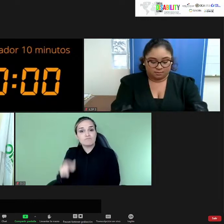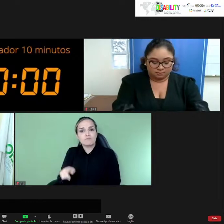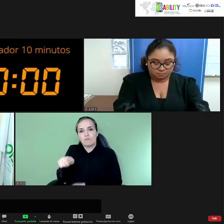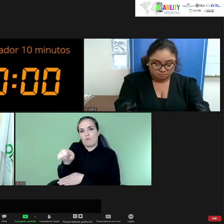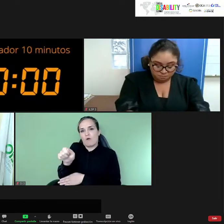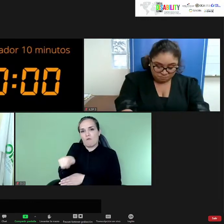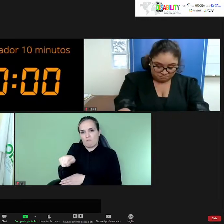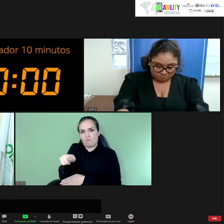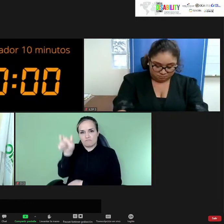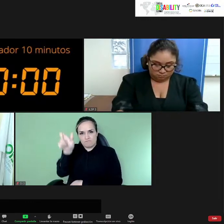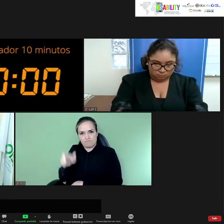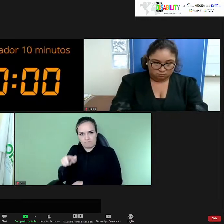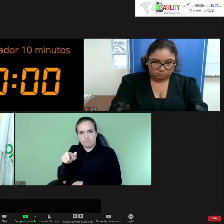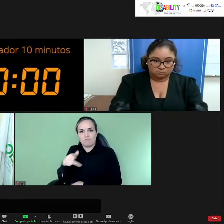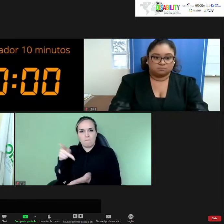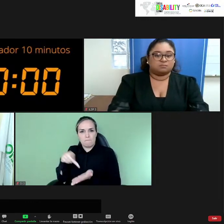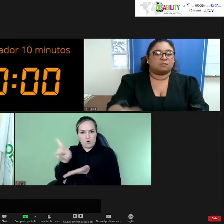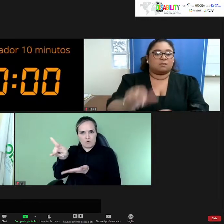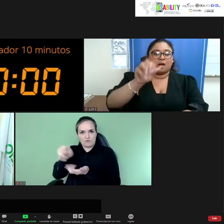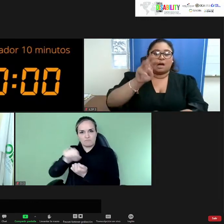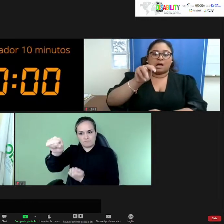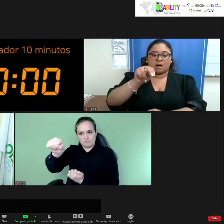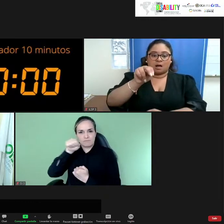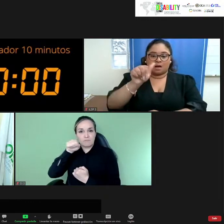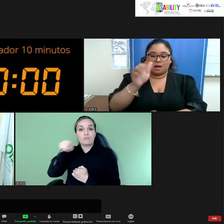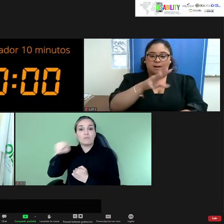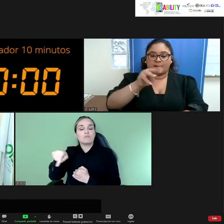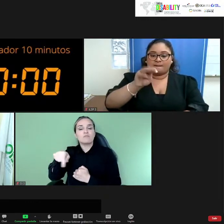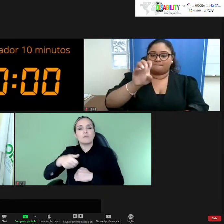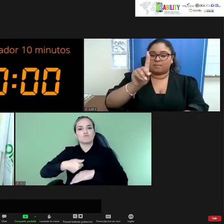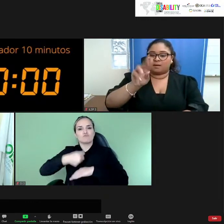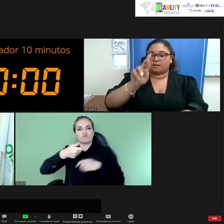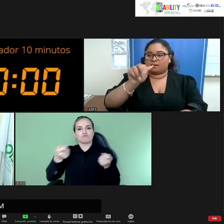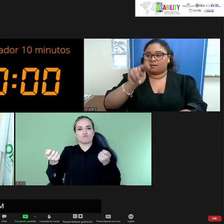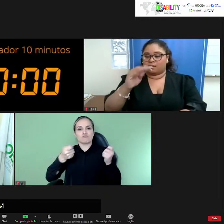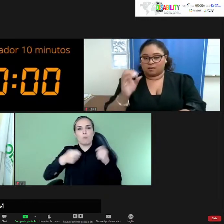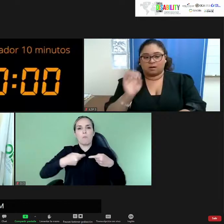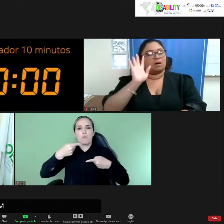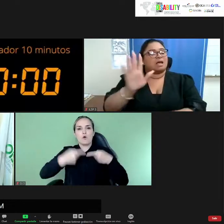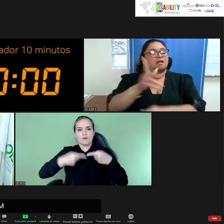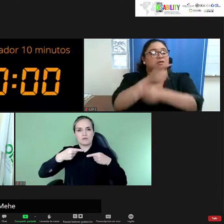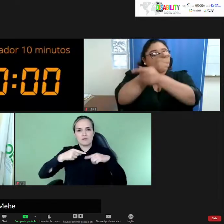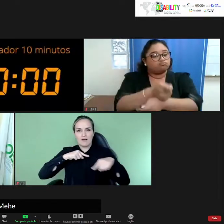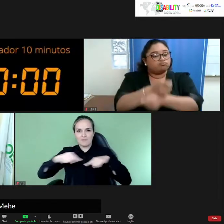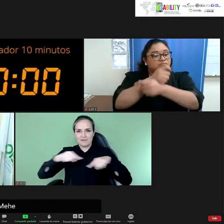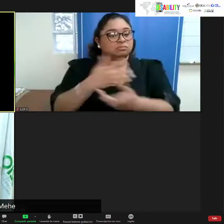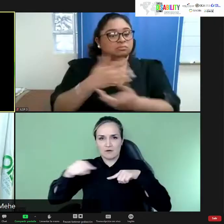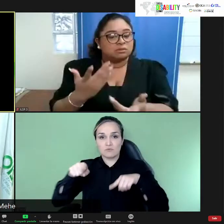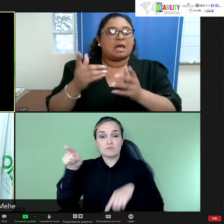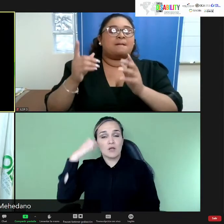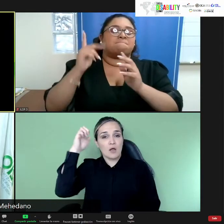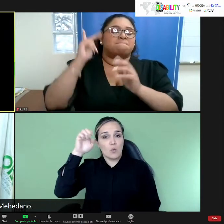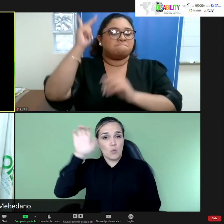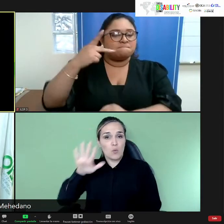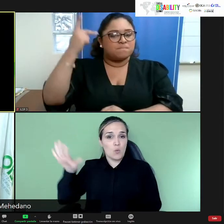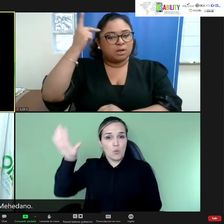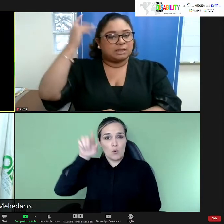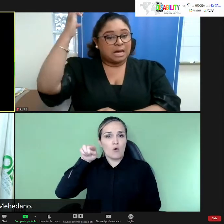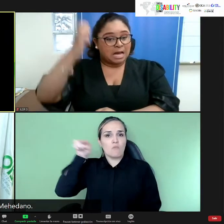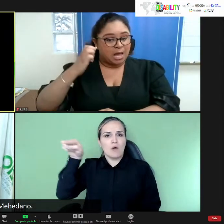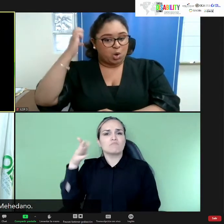which is a bachelor in political sciences and administration i graduated in european police